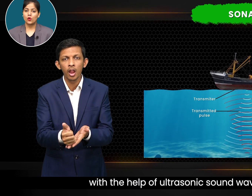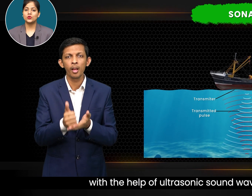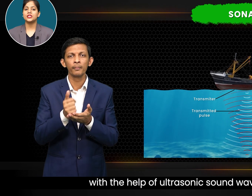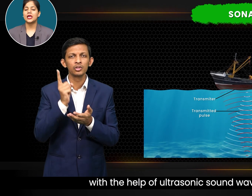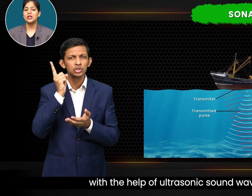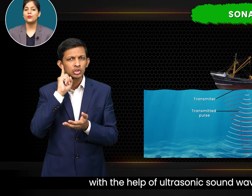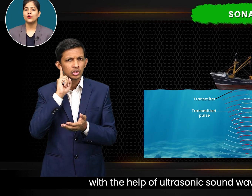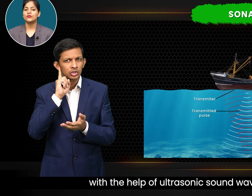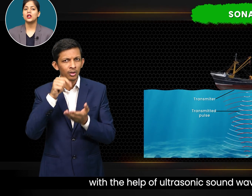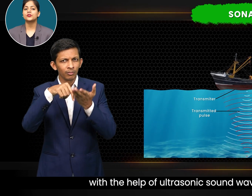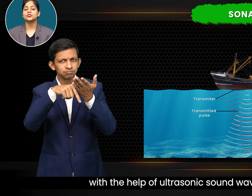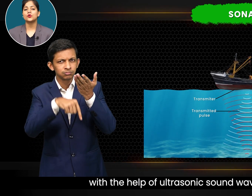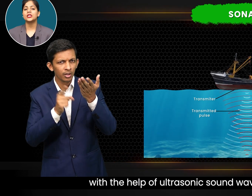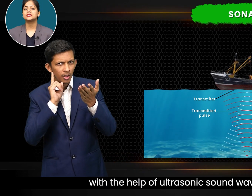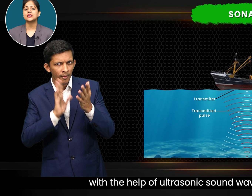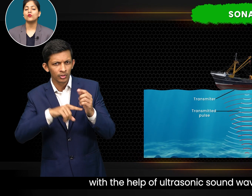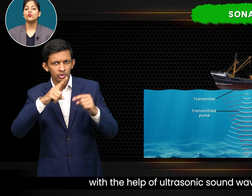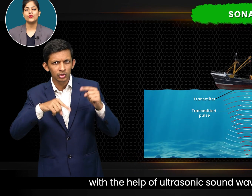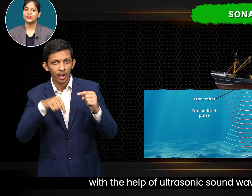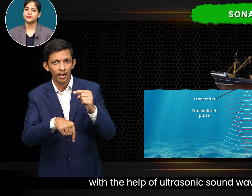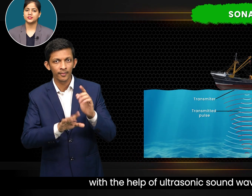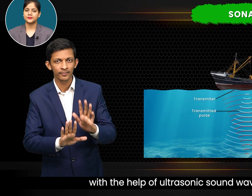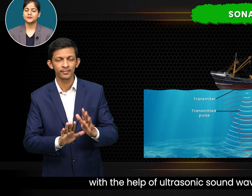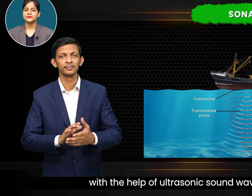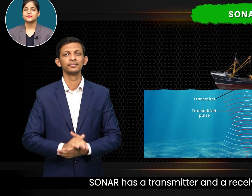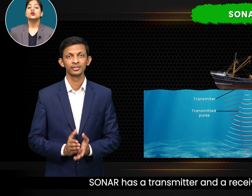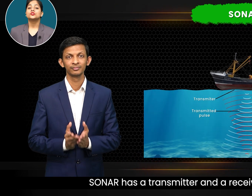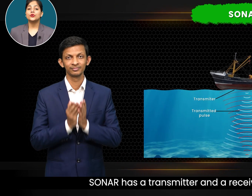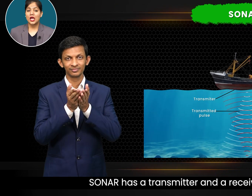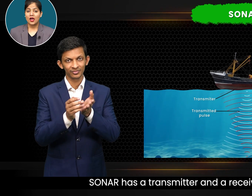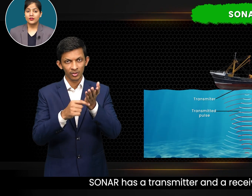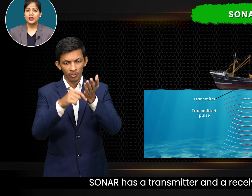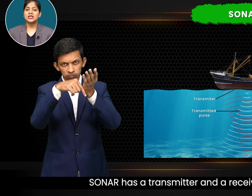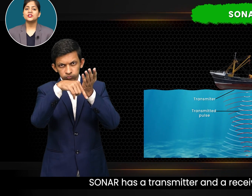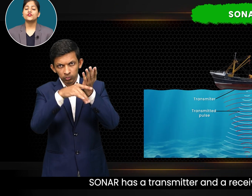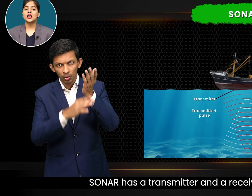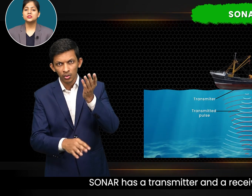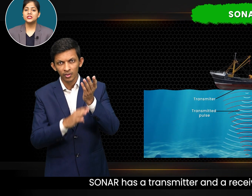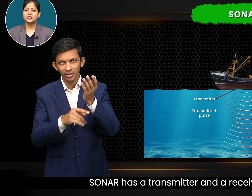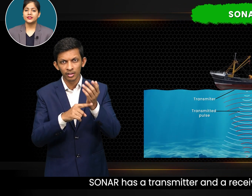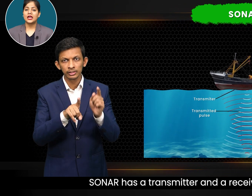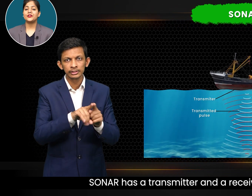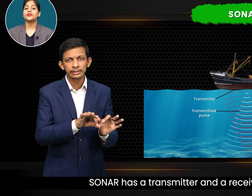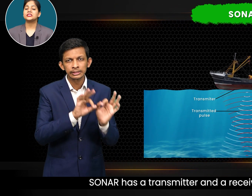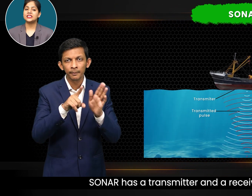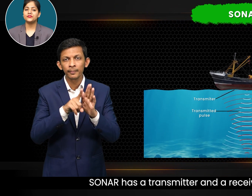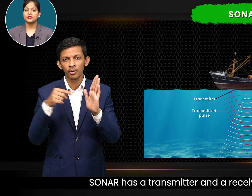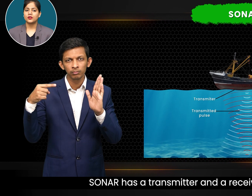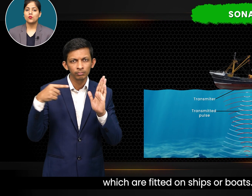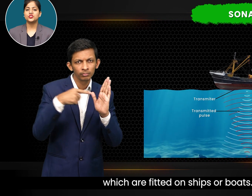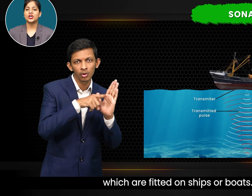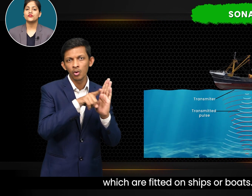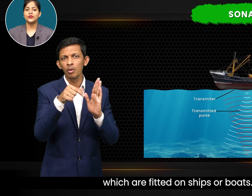object with the help of ultrasonic sound waves. SONAR has a transmitter and a